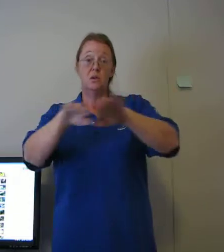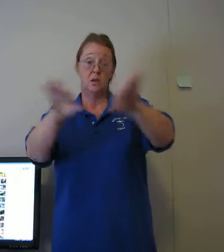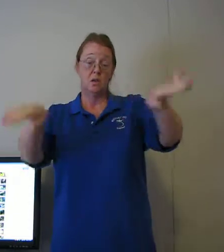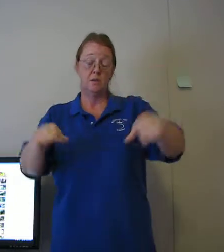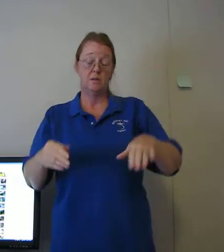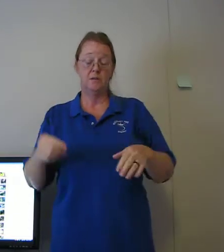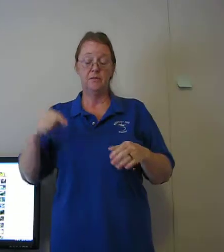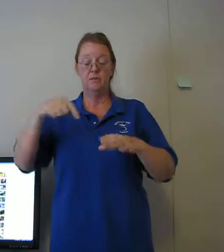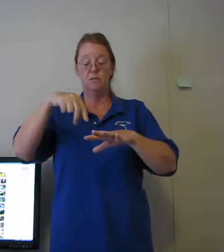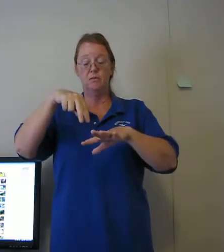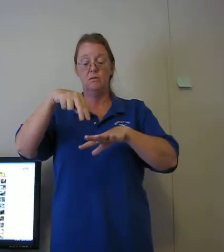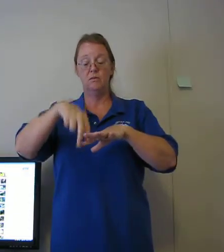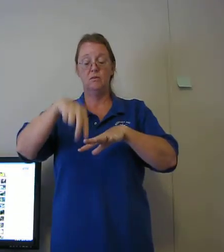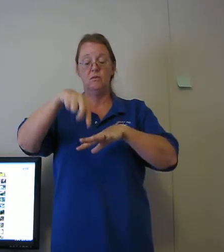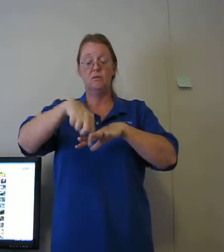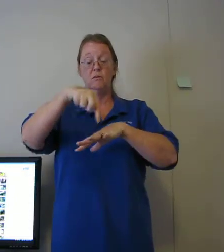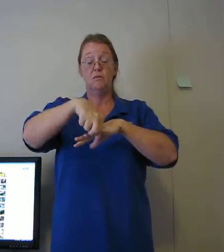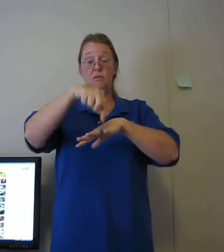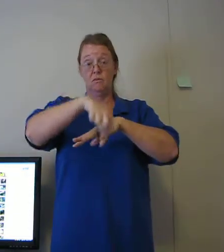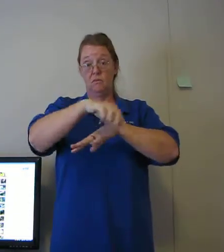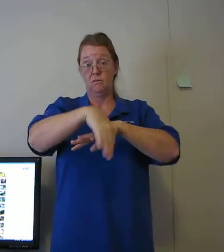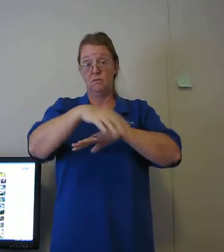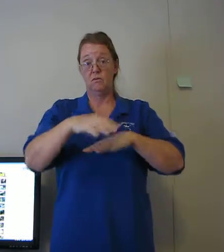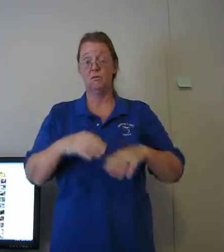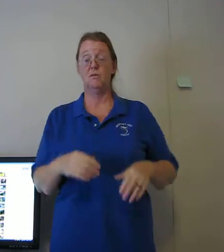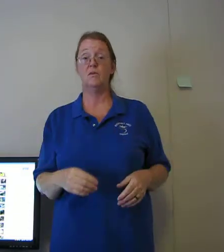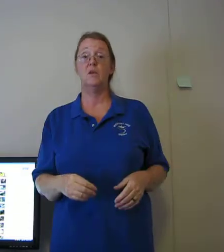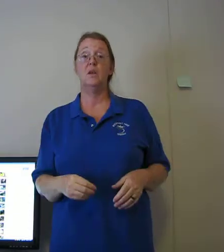The baby trout feed off their placenta for the first 18 days.